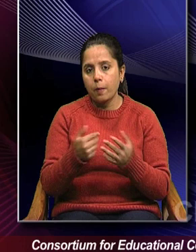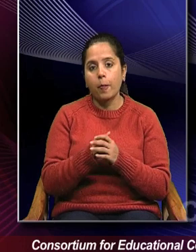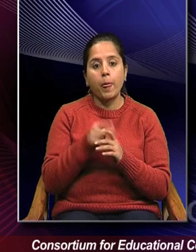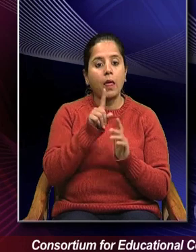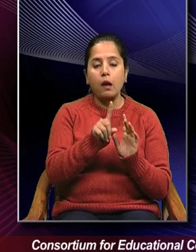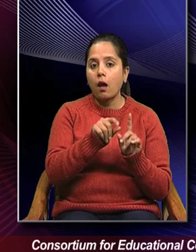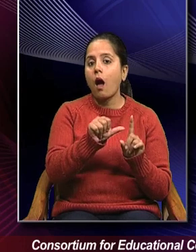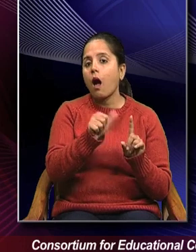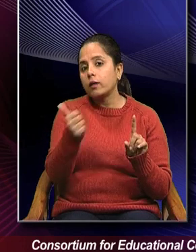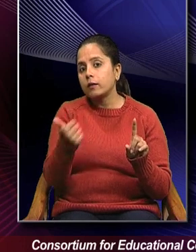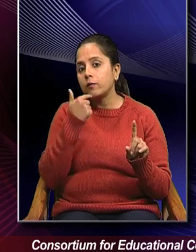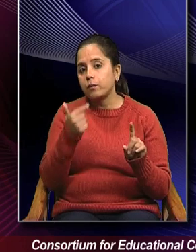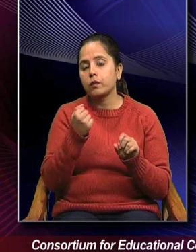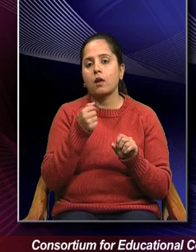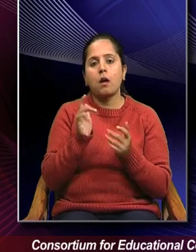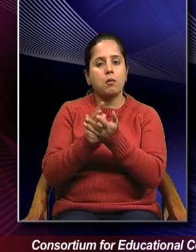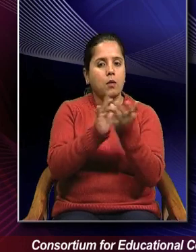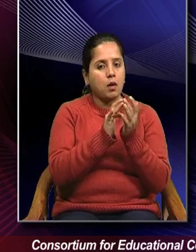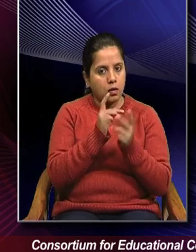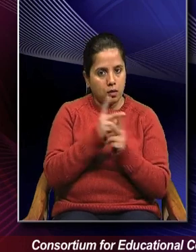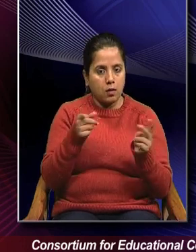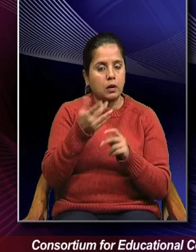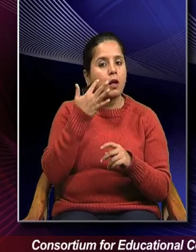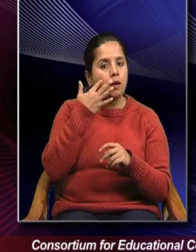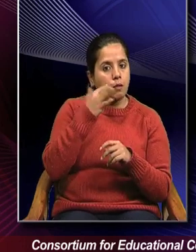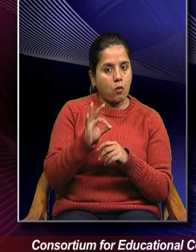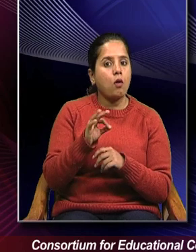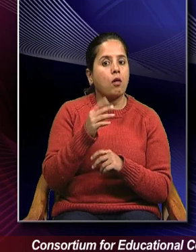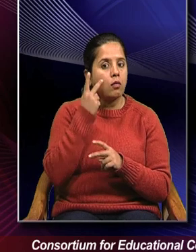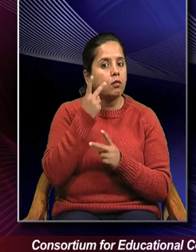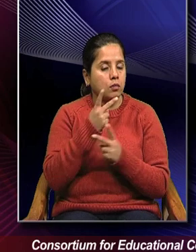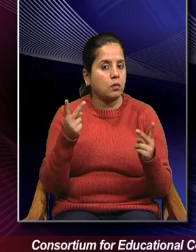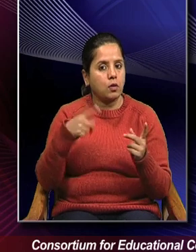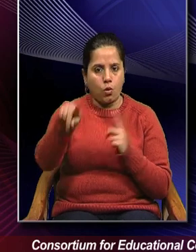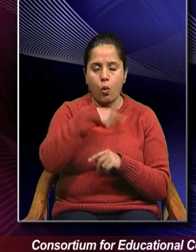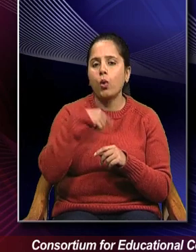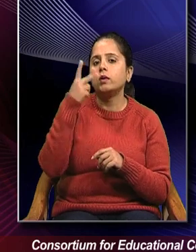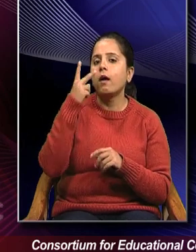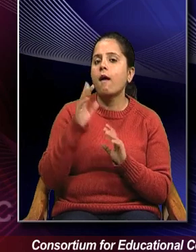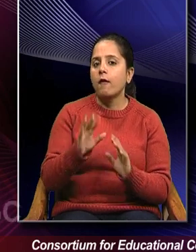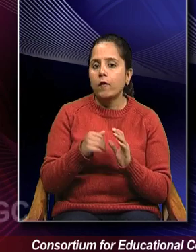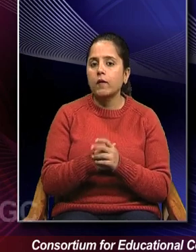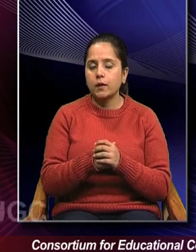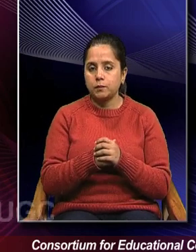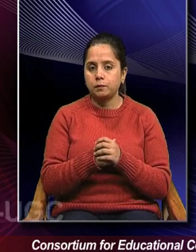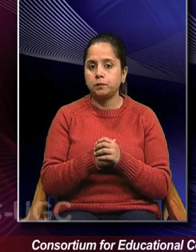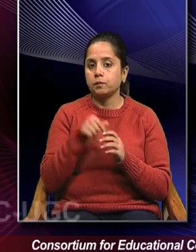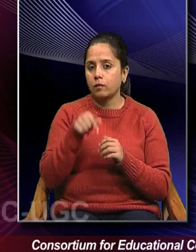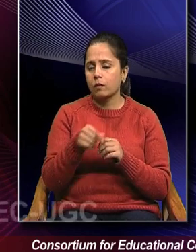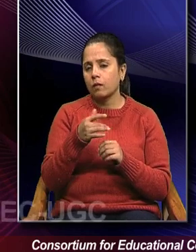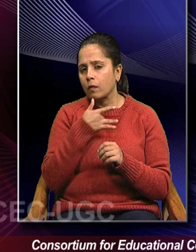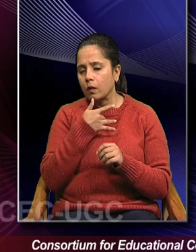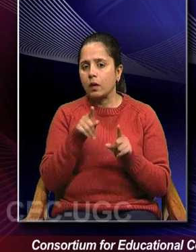apart from the geographical factors which were important, we also see that the kind